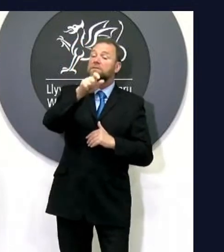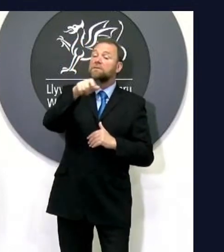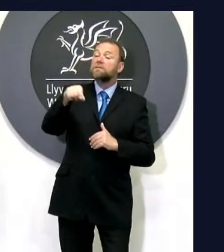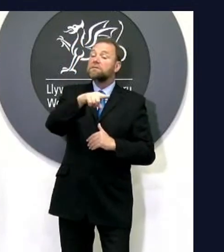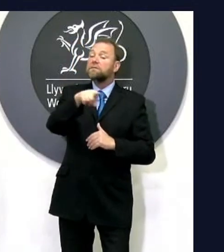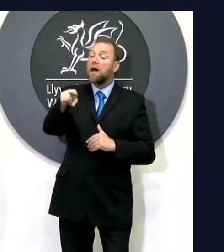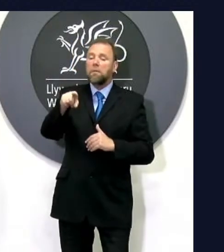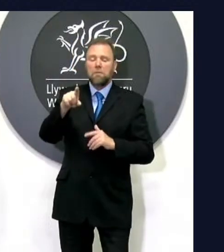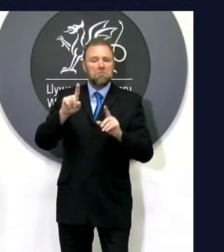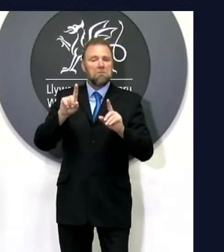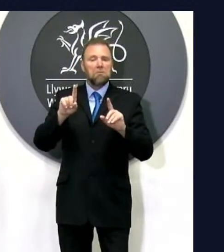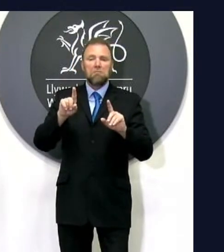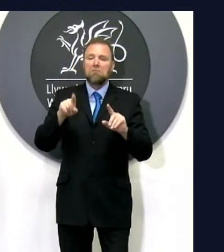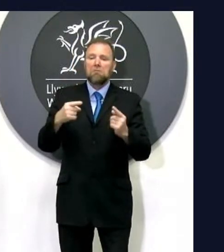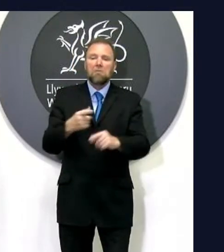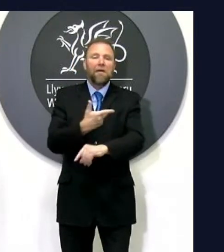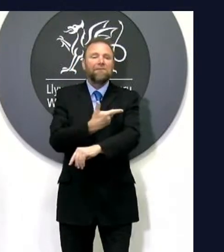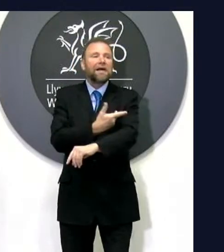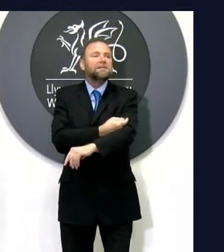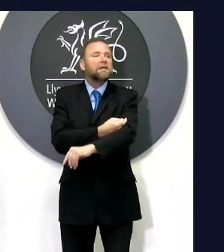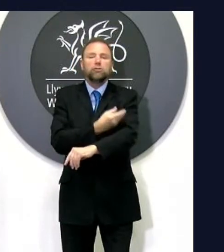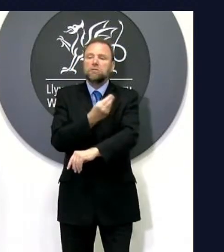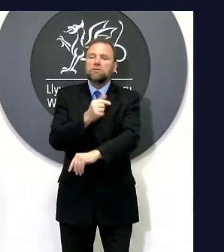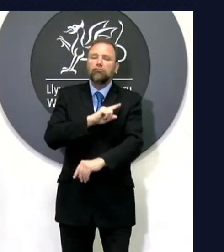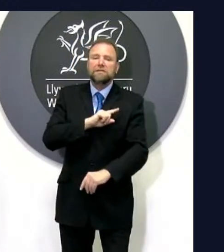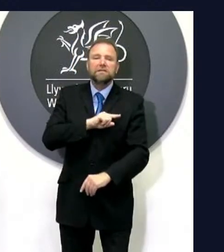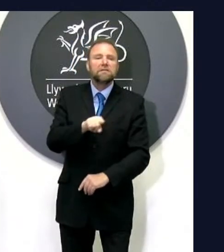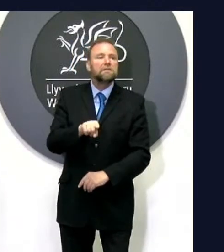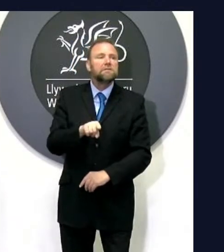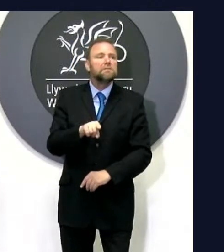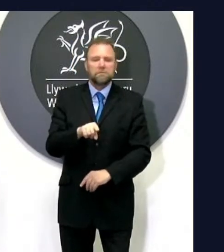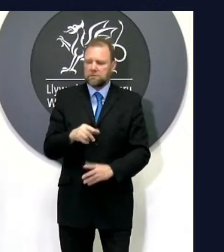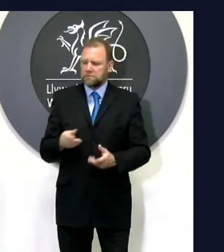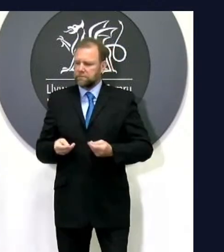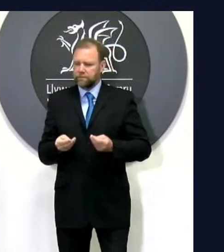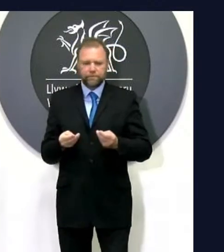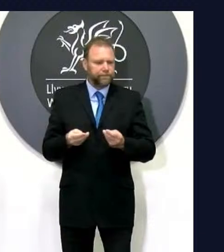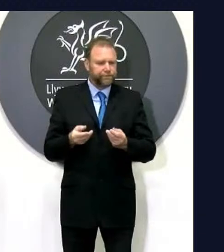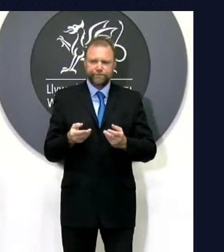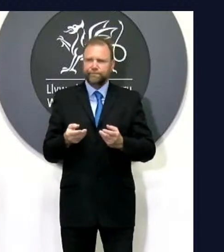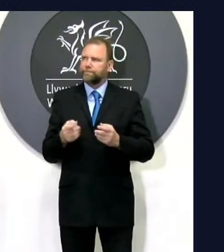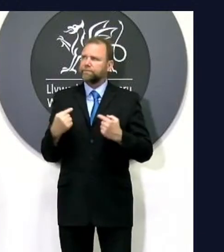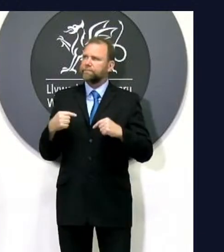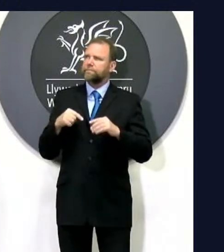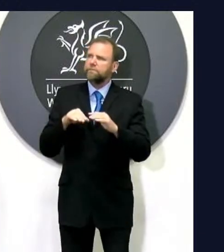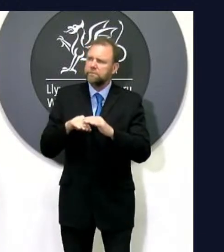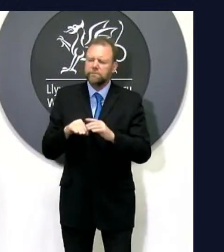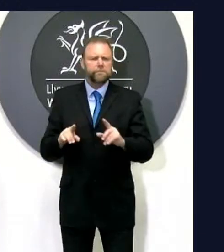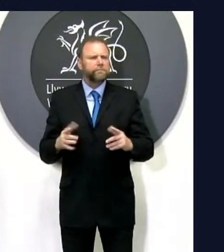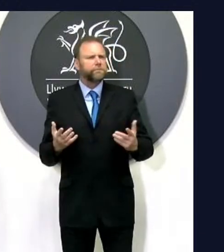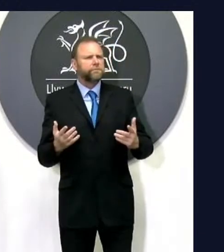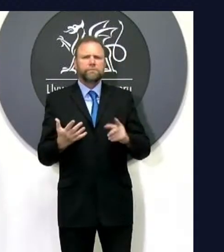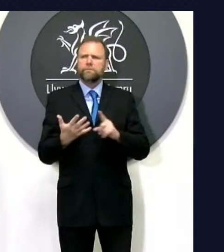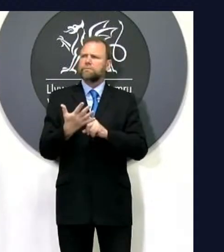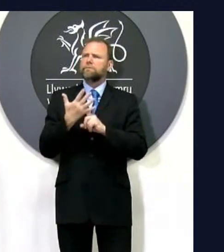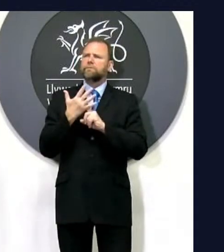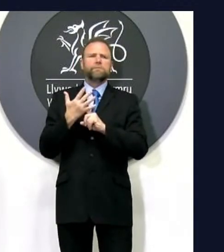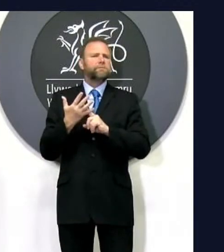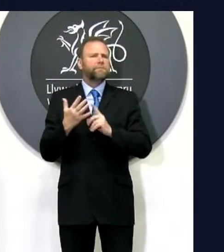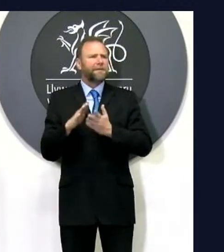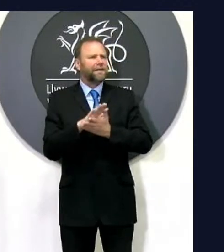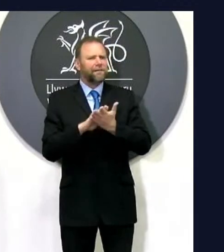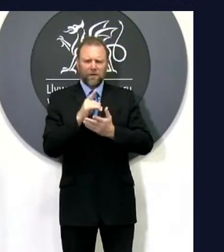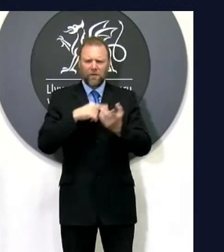able to be vaccinated, for they may have reasons why they can't be vaccinated or choose not to be vaccinated, and you know, vaccine doesn't give